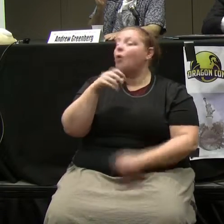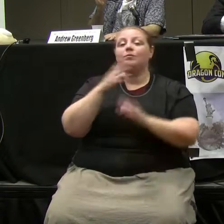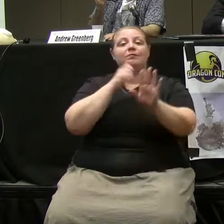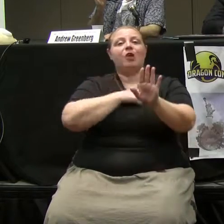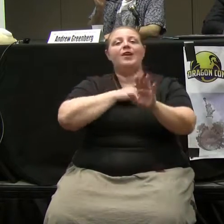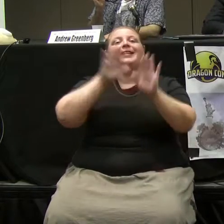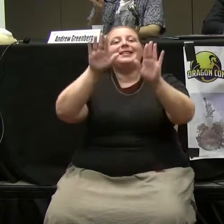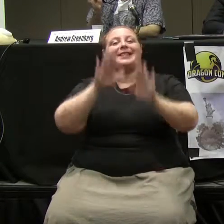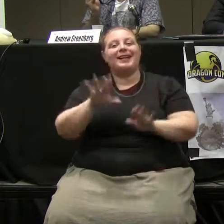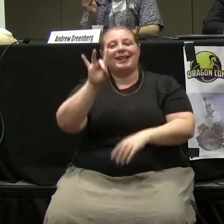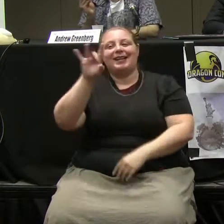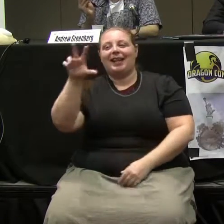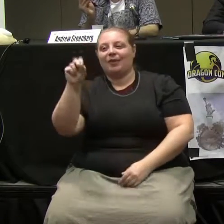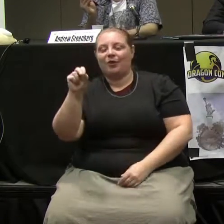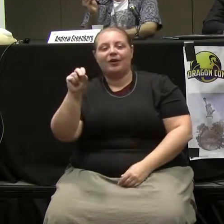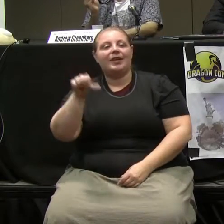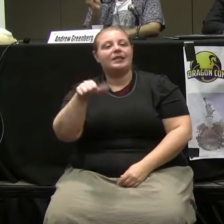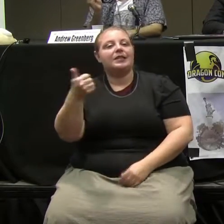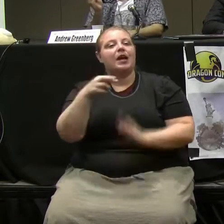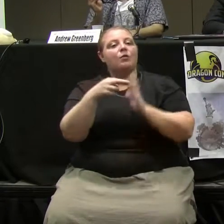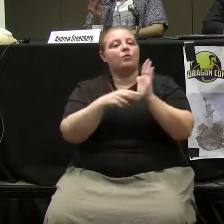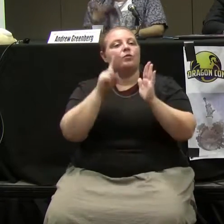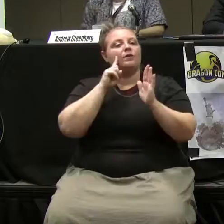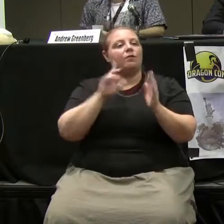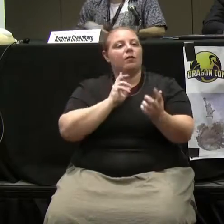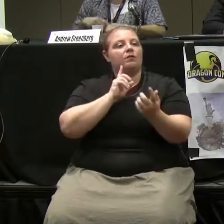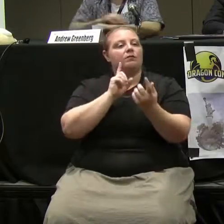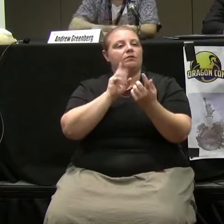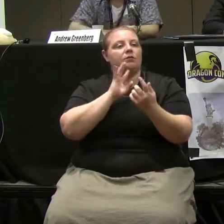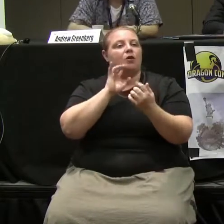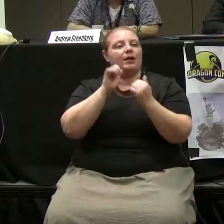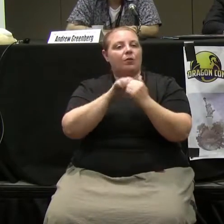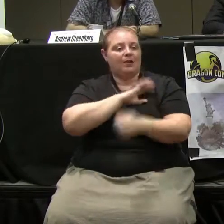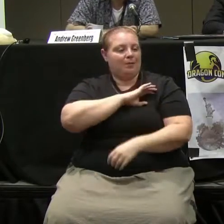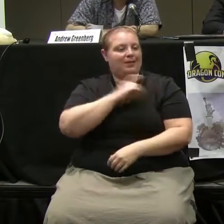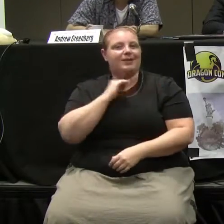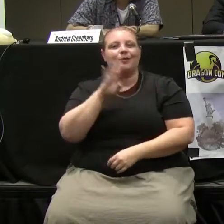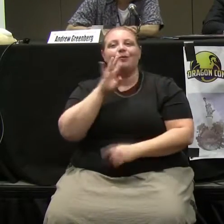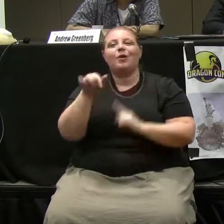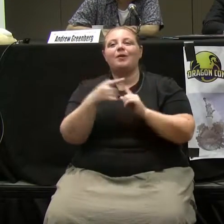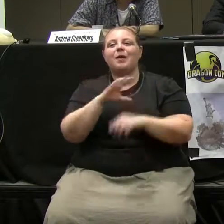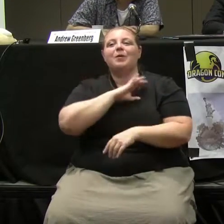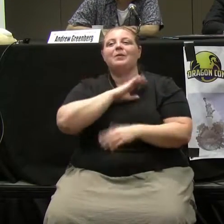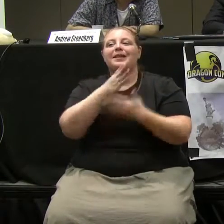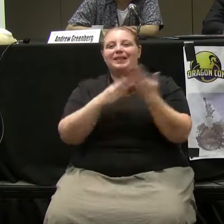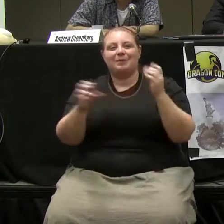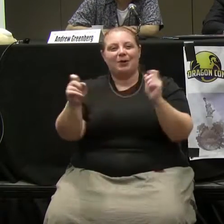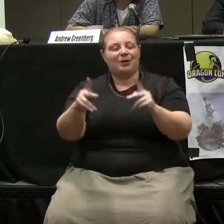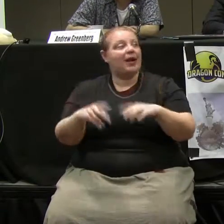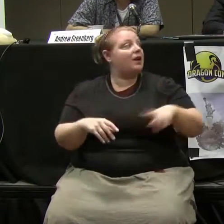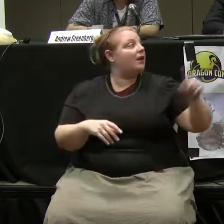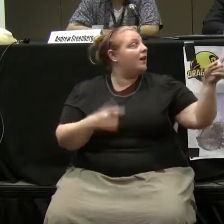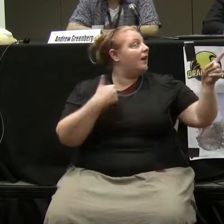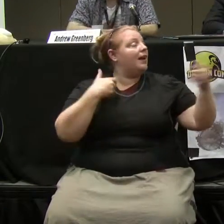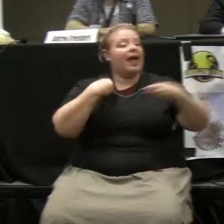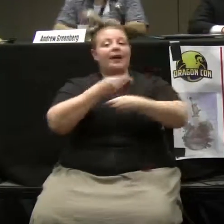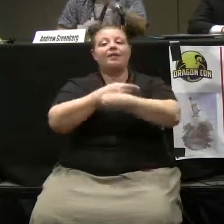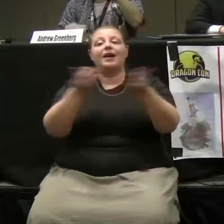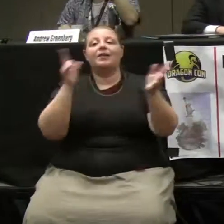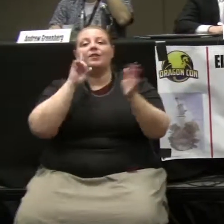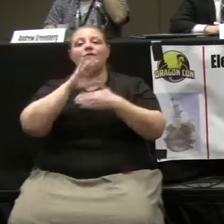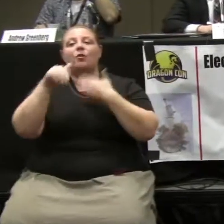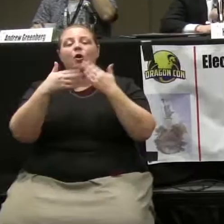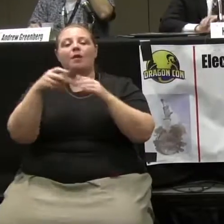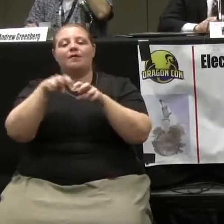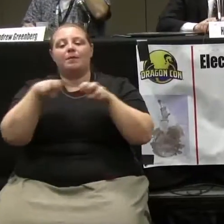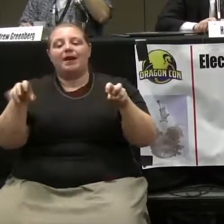Sunday at 8:30, 10 rules for dealing with police encounters. And we'll talk about the police side of this equation. And I also have handouts of all the panels